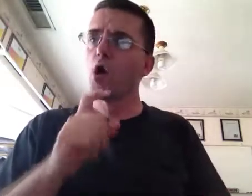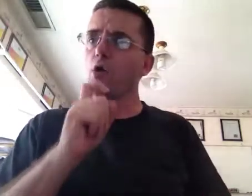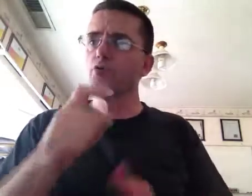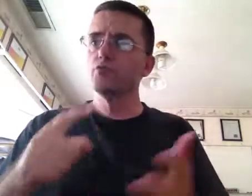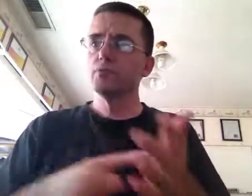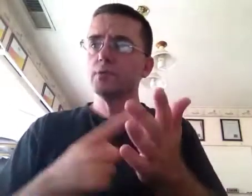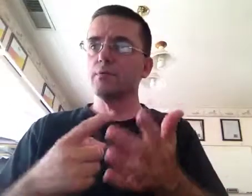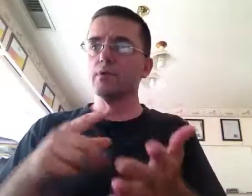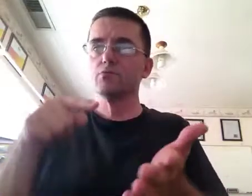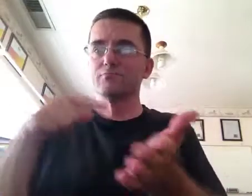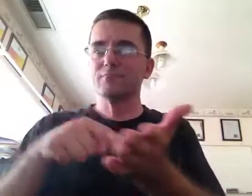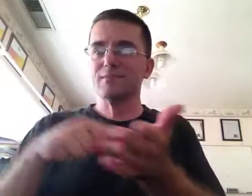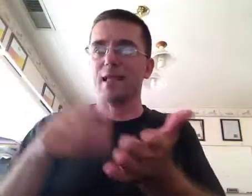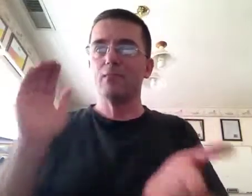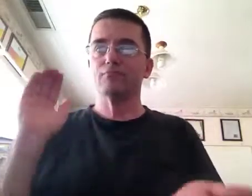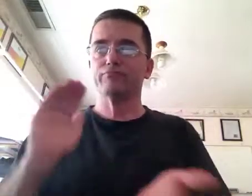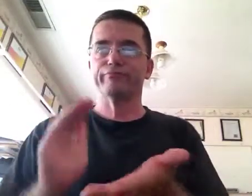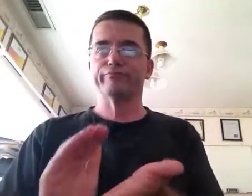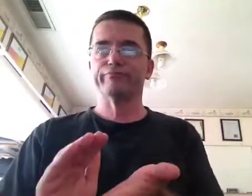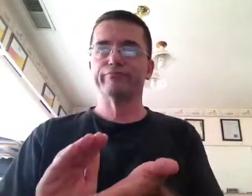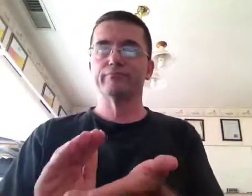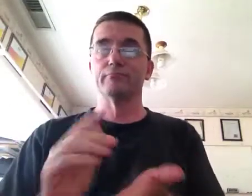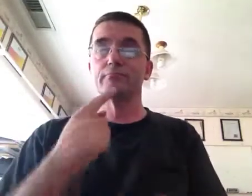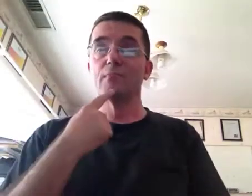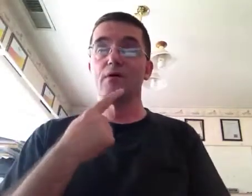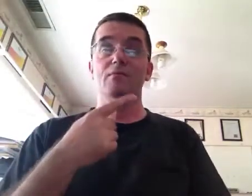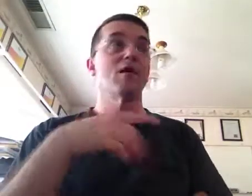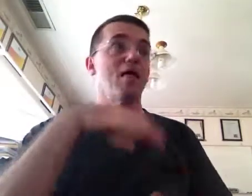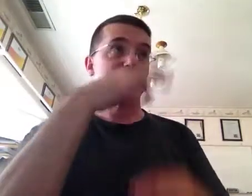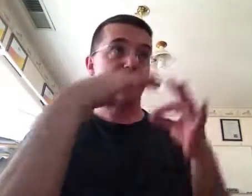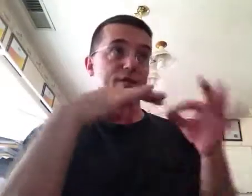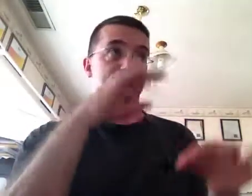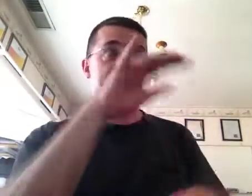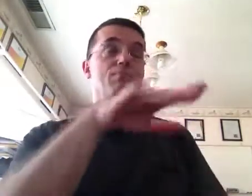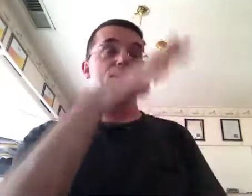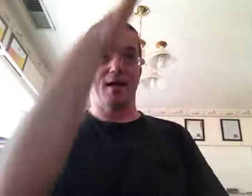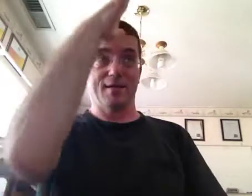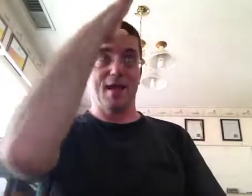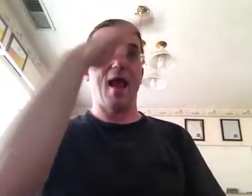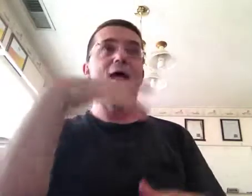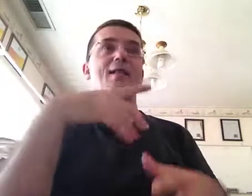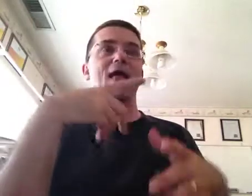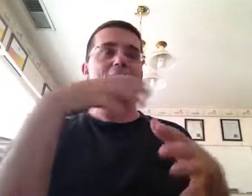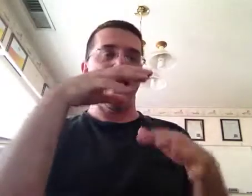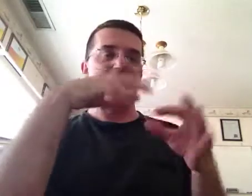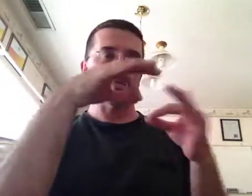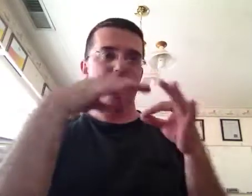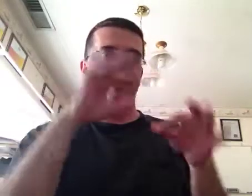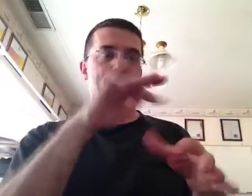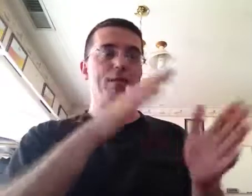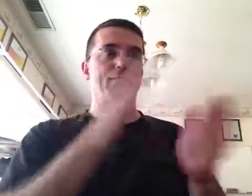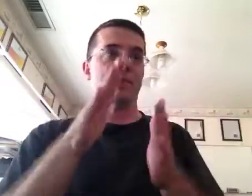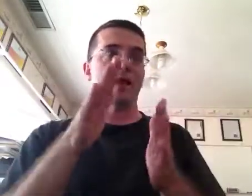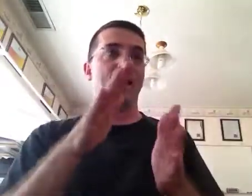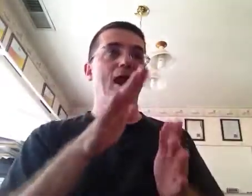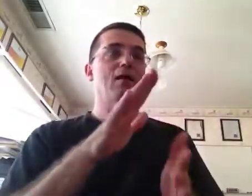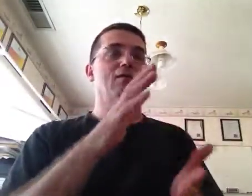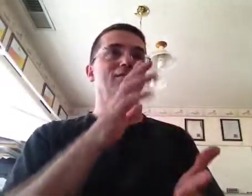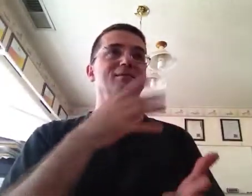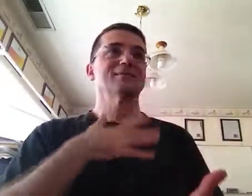debt. And you know, and that's what I tell him. I mentioned that I'm following your plan. I explain it to him, and he's not real happy with it.